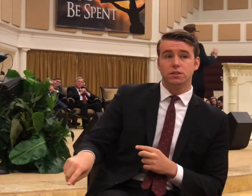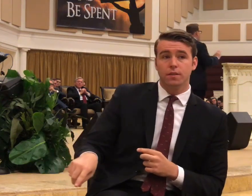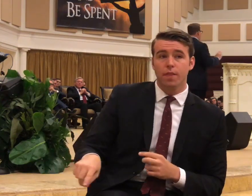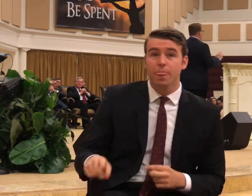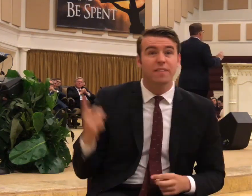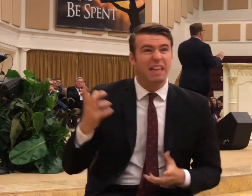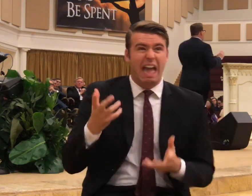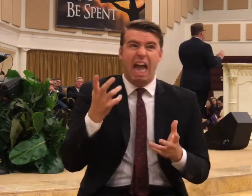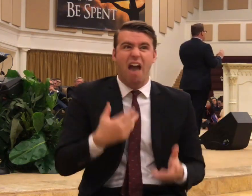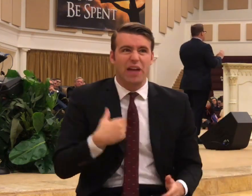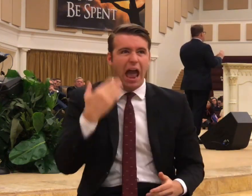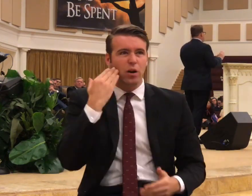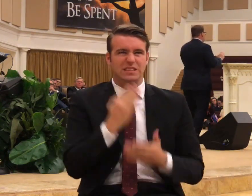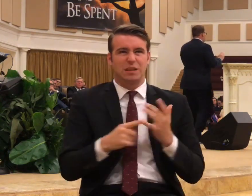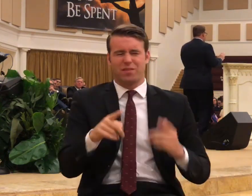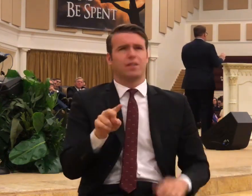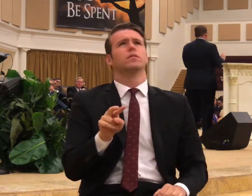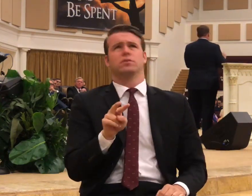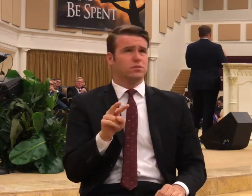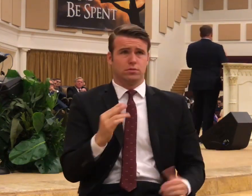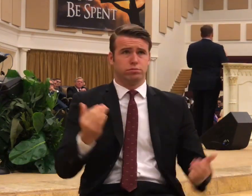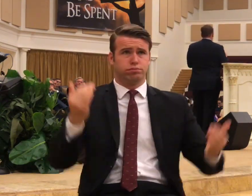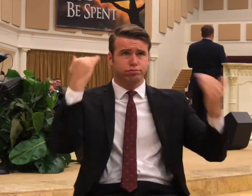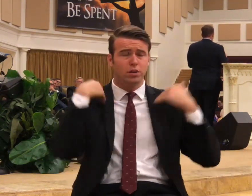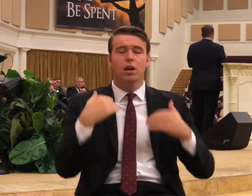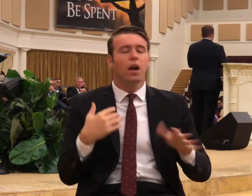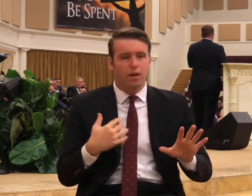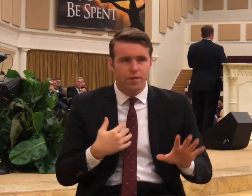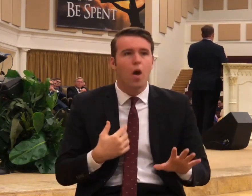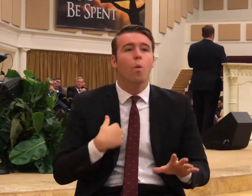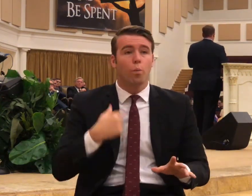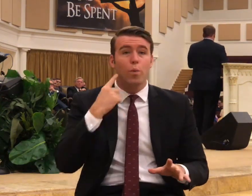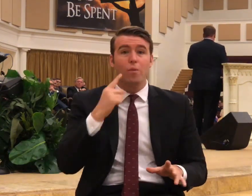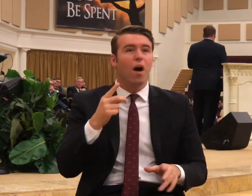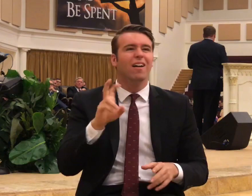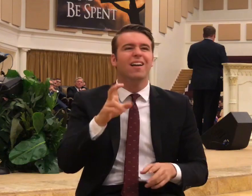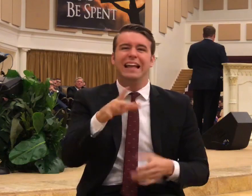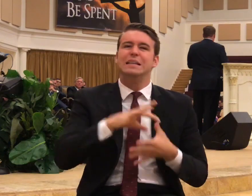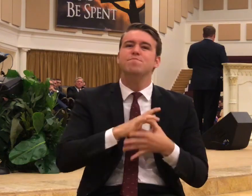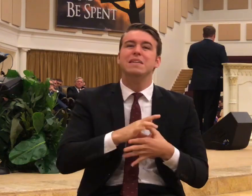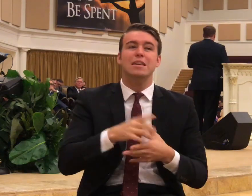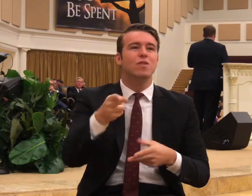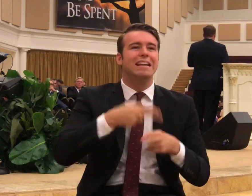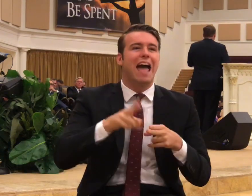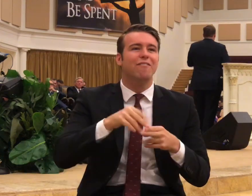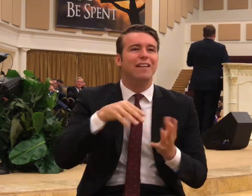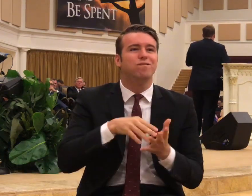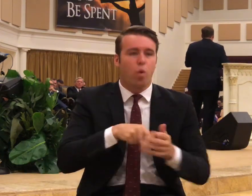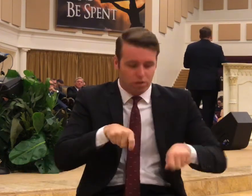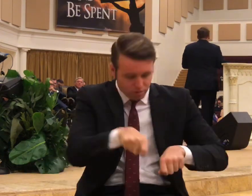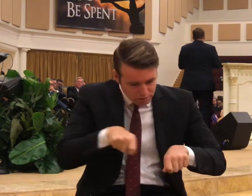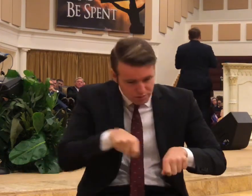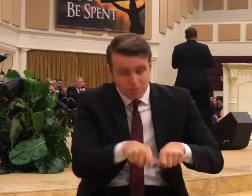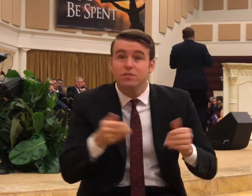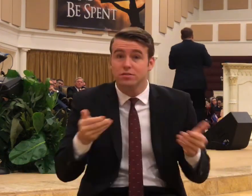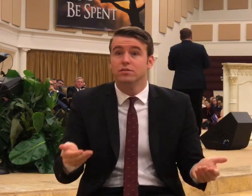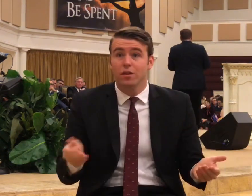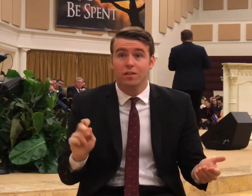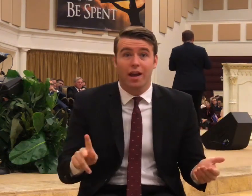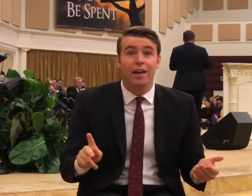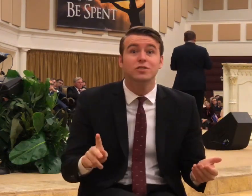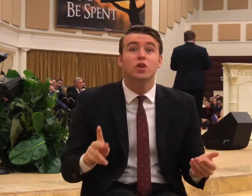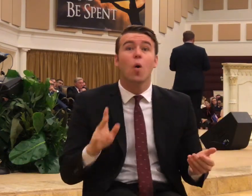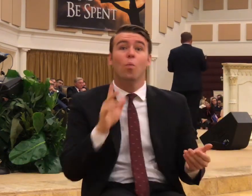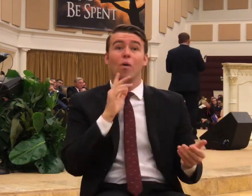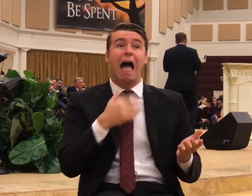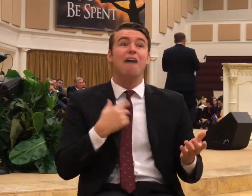This is a heavy thought. I know that this isn't milk tonight. We're going to chew some meat, so get your knife and fork out. There are going to be